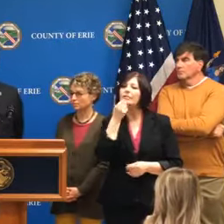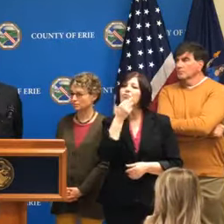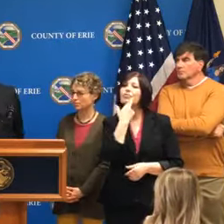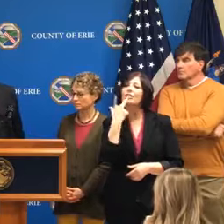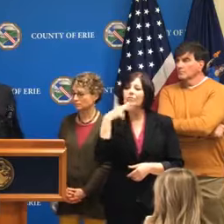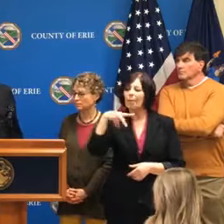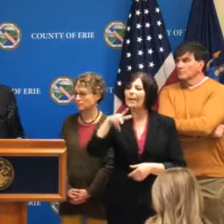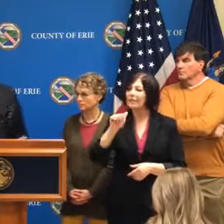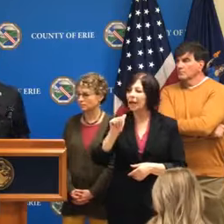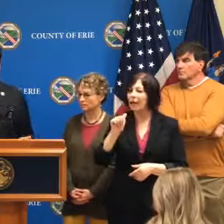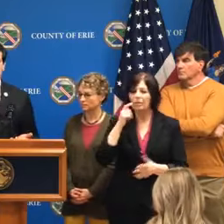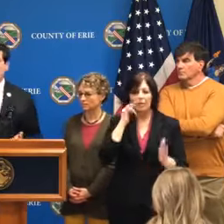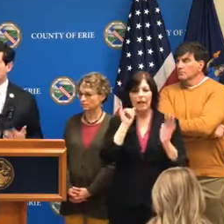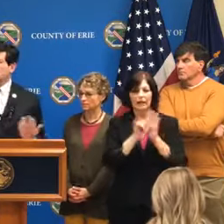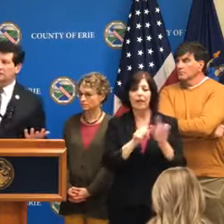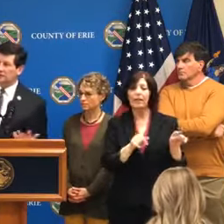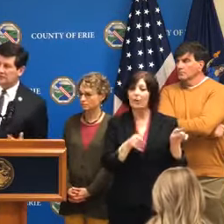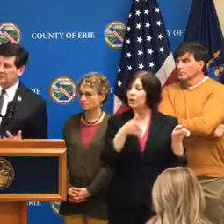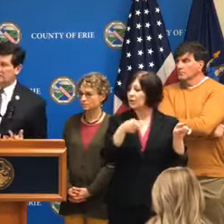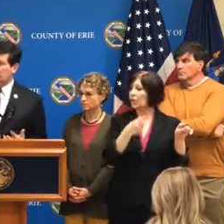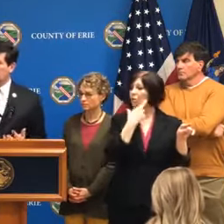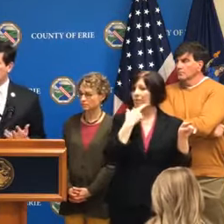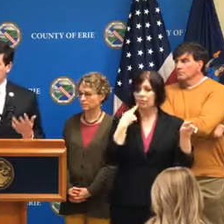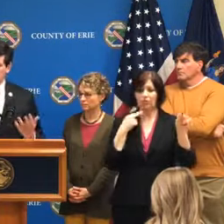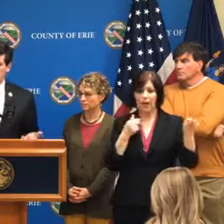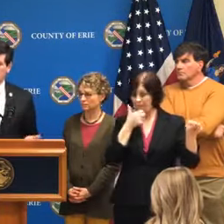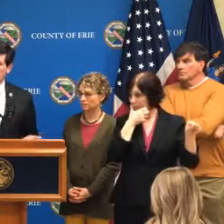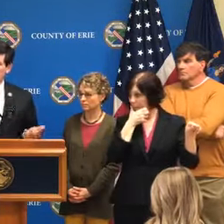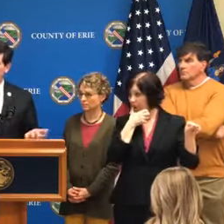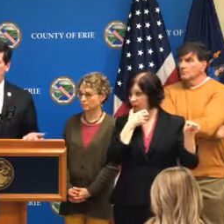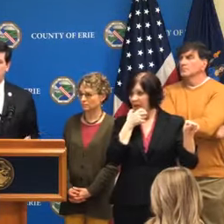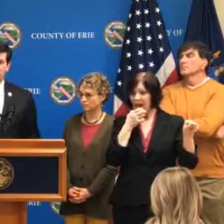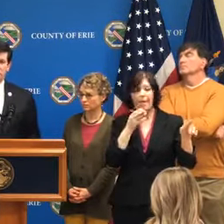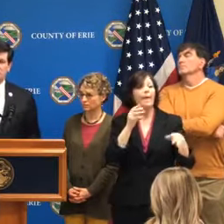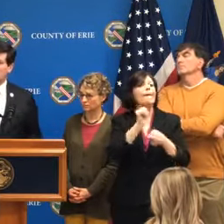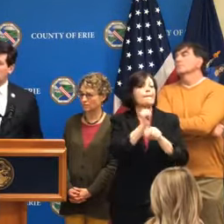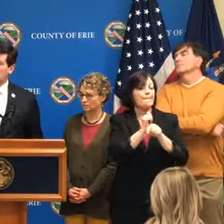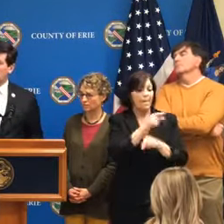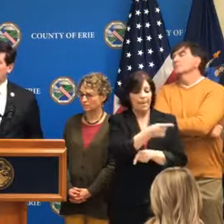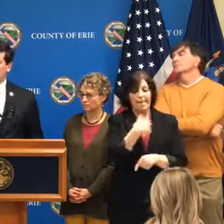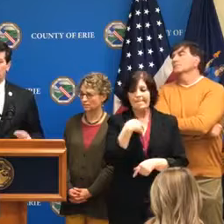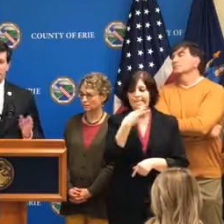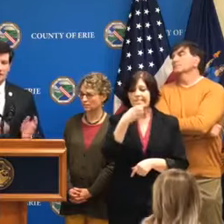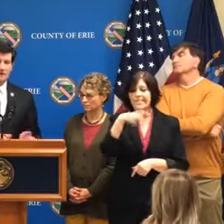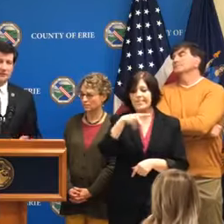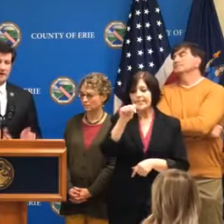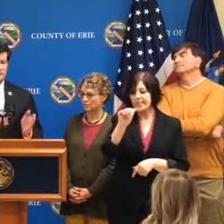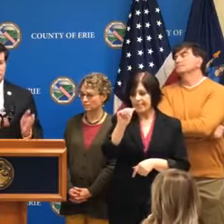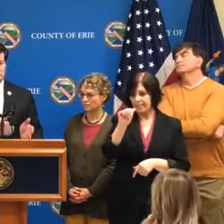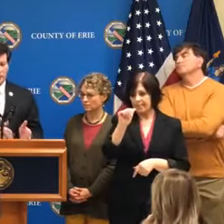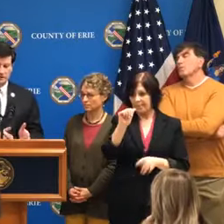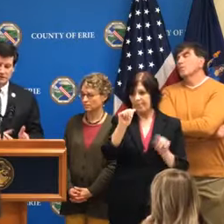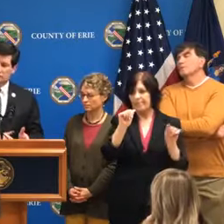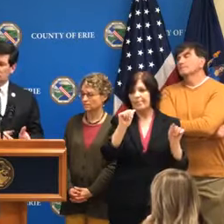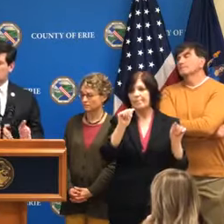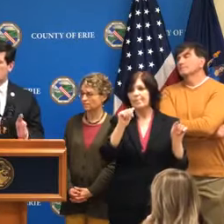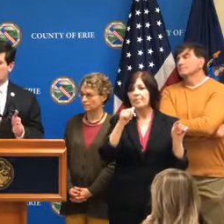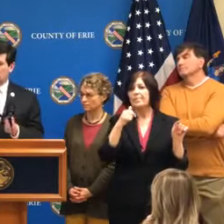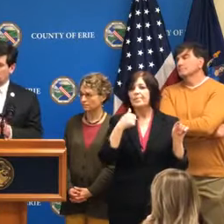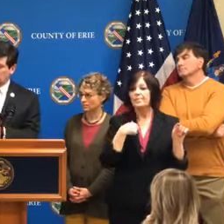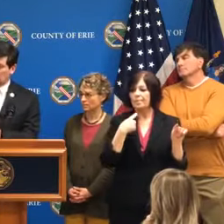where we identified that there was a pizzeria or a restaurant where there was a worker who had hepatitis A, and we identified if you went to